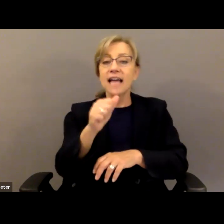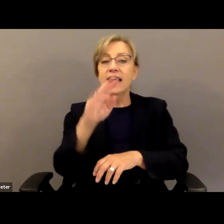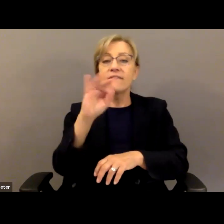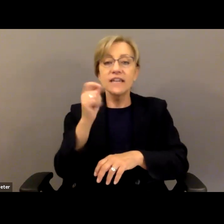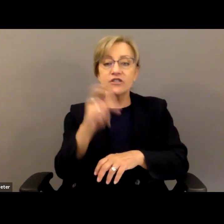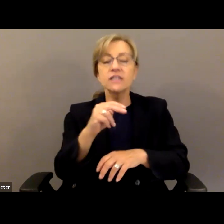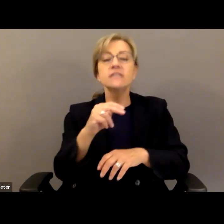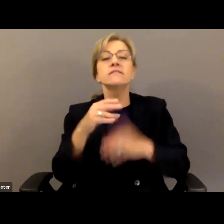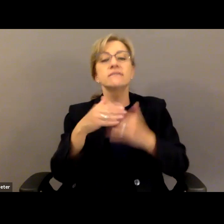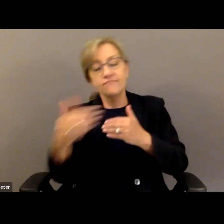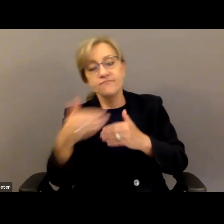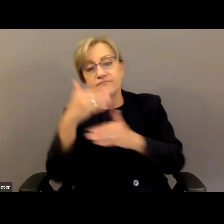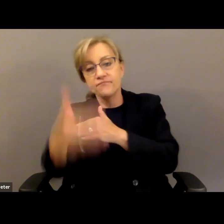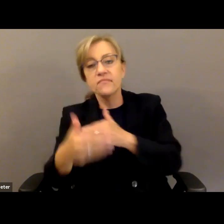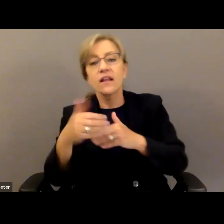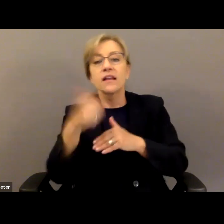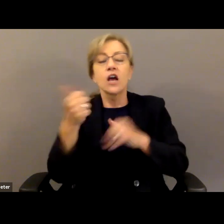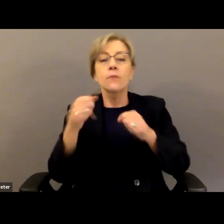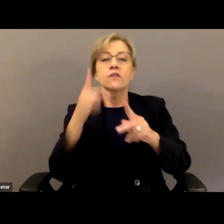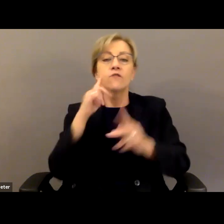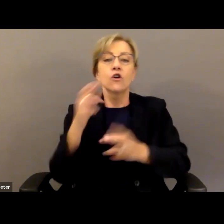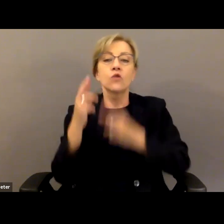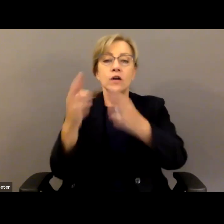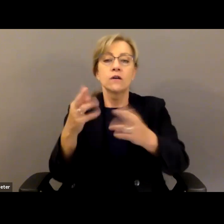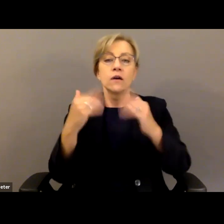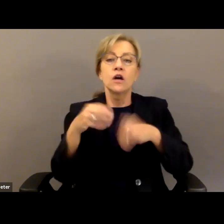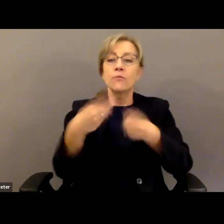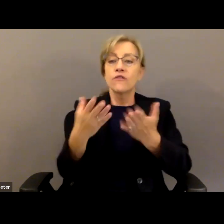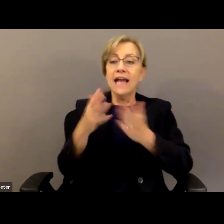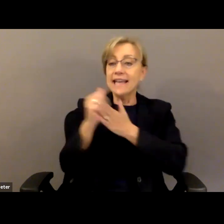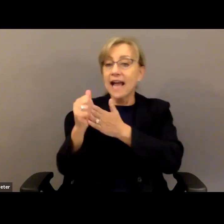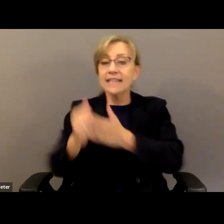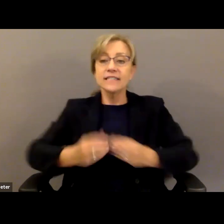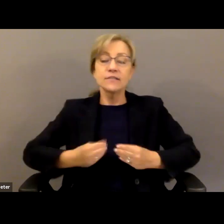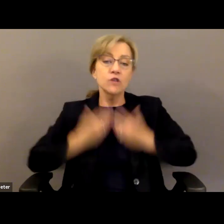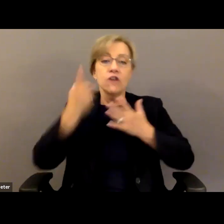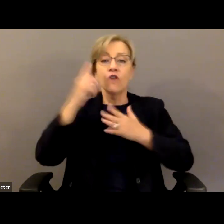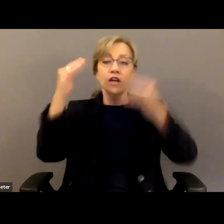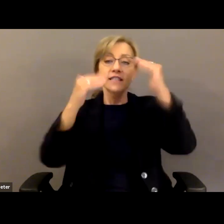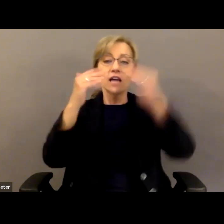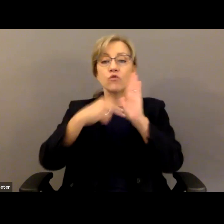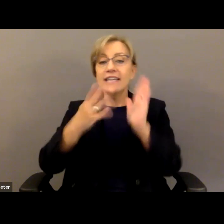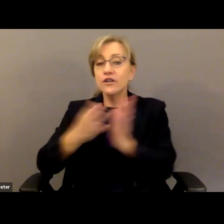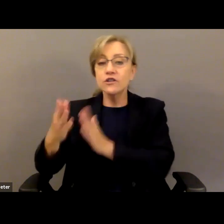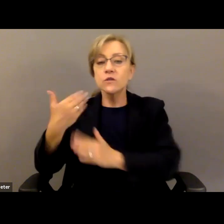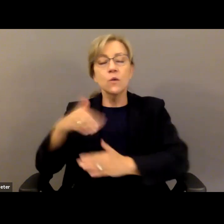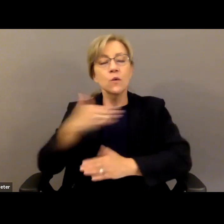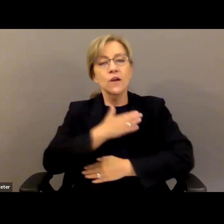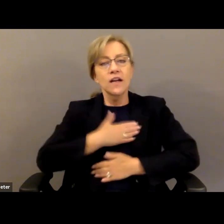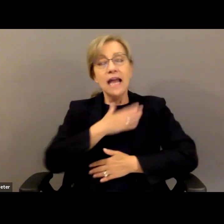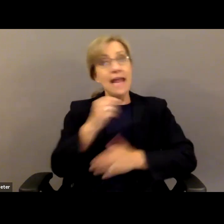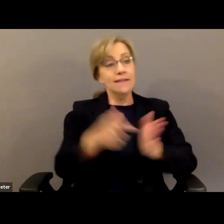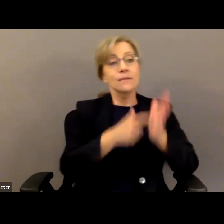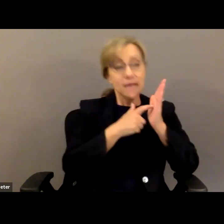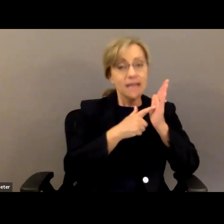another opportunity for recommendations. Providing guidance and inspiration for adult readers is a pleasurable and demanding aspect